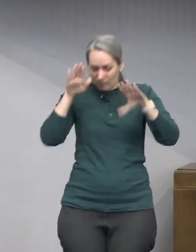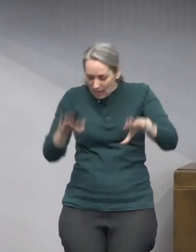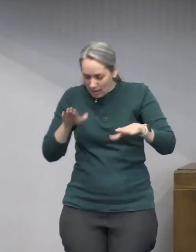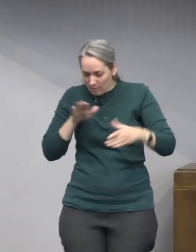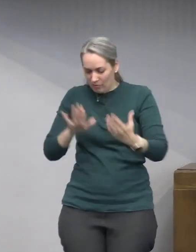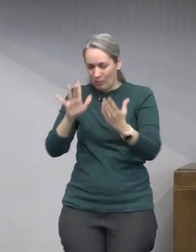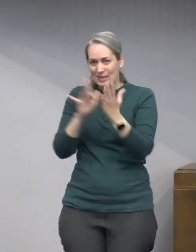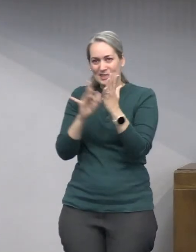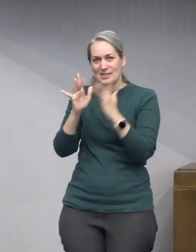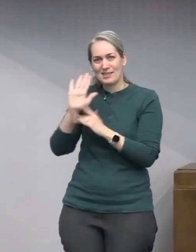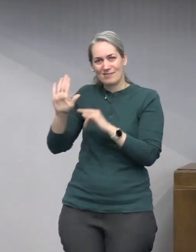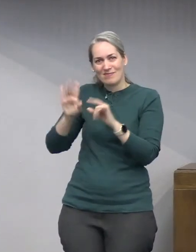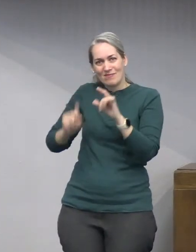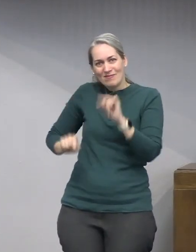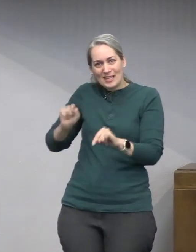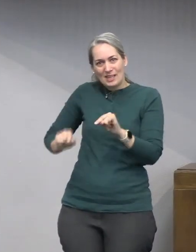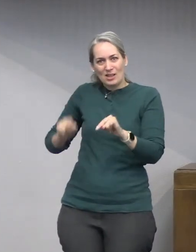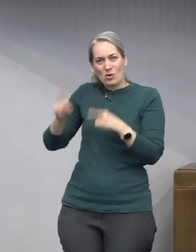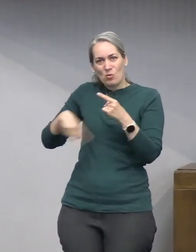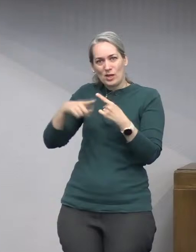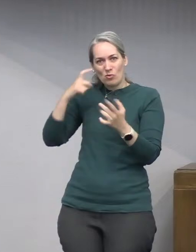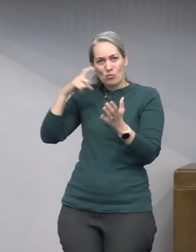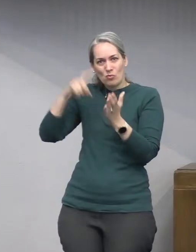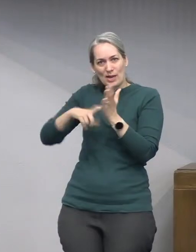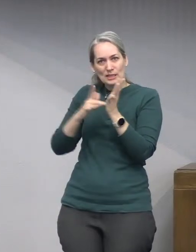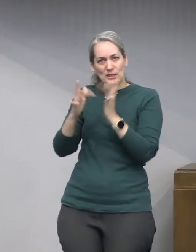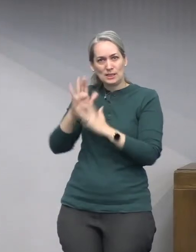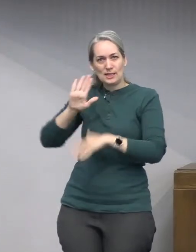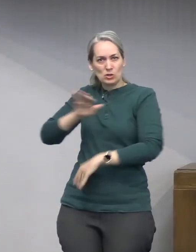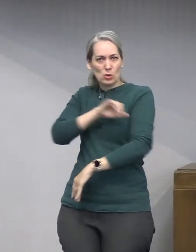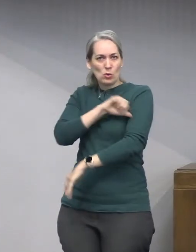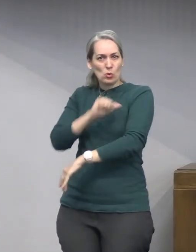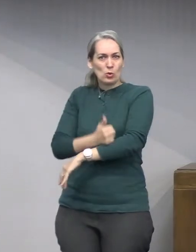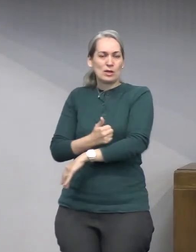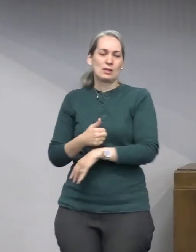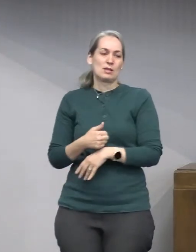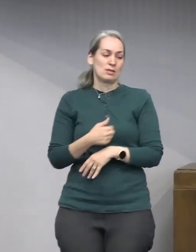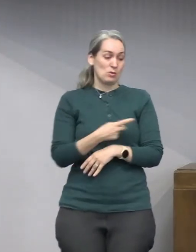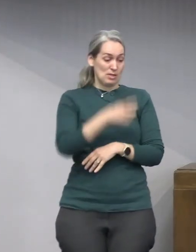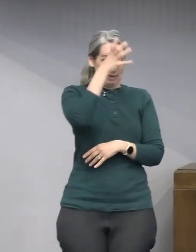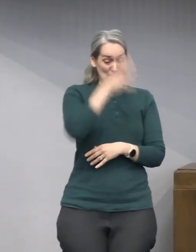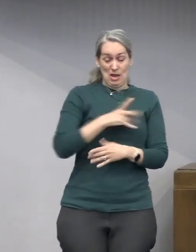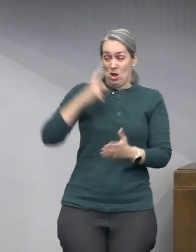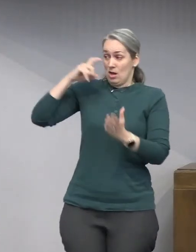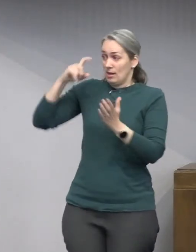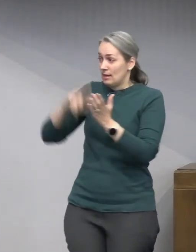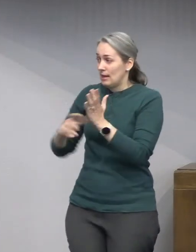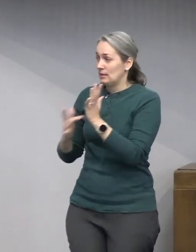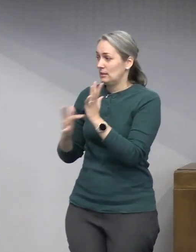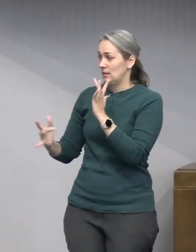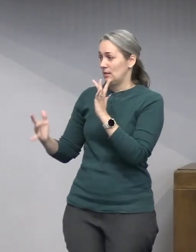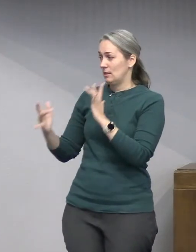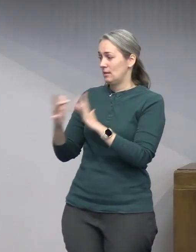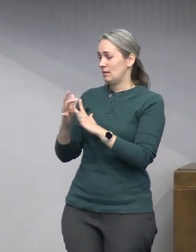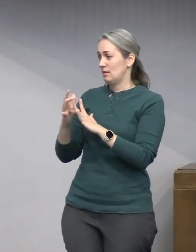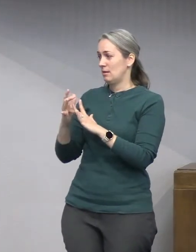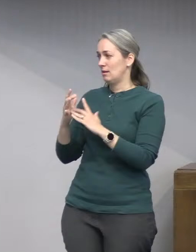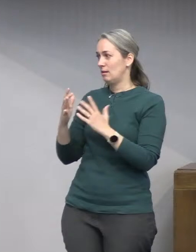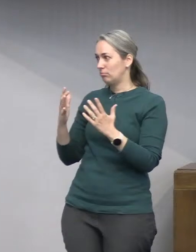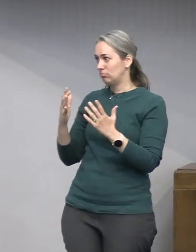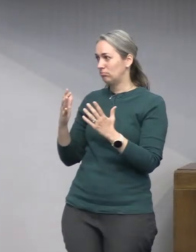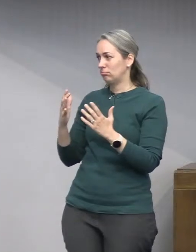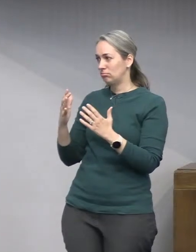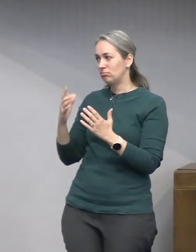Jesus as well when he recognized the authority of Jesus. This man recognized who Jesus was, and he